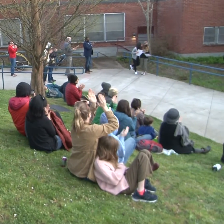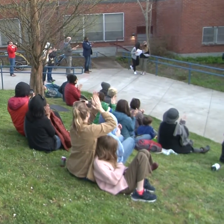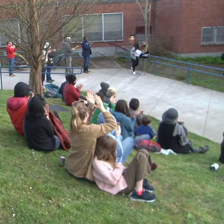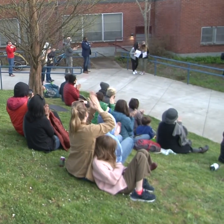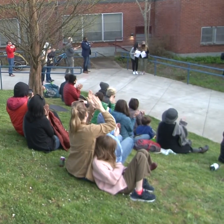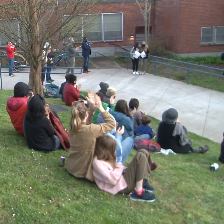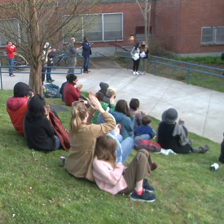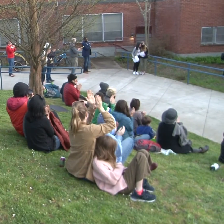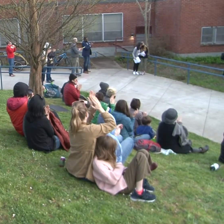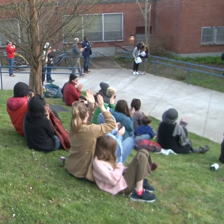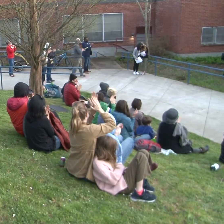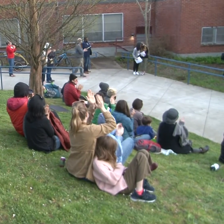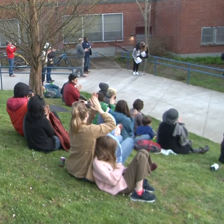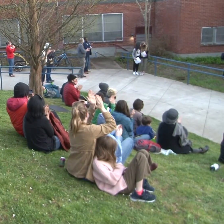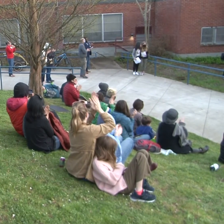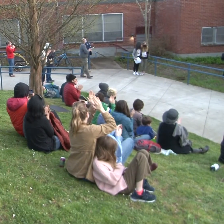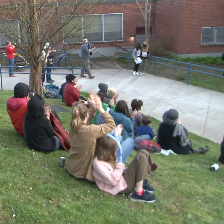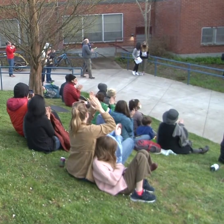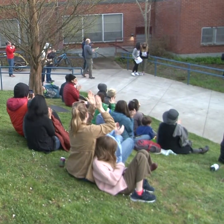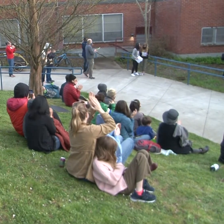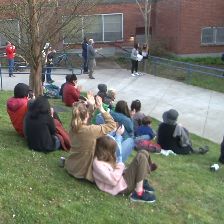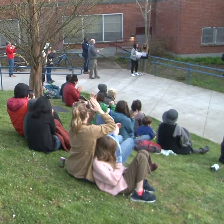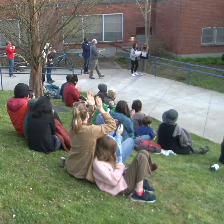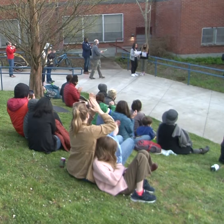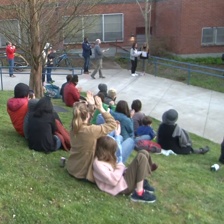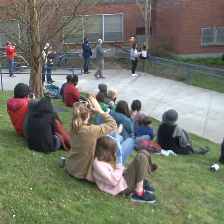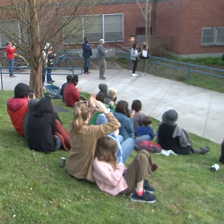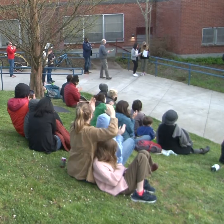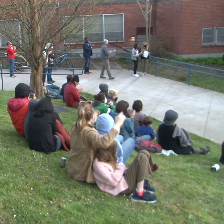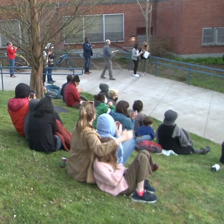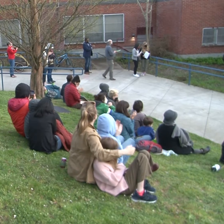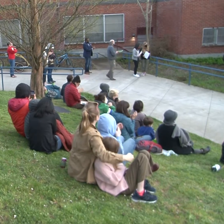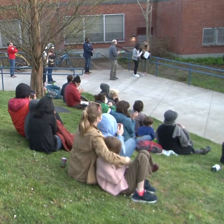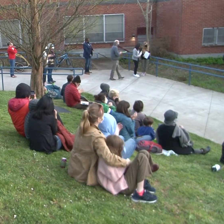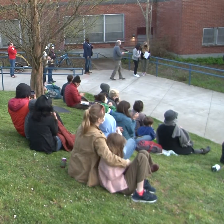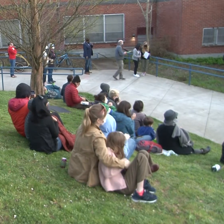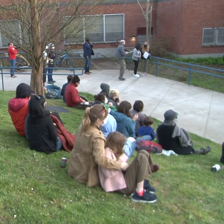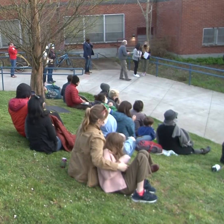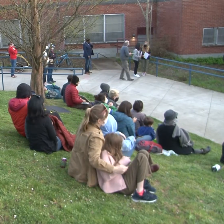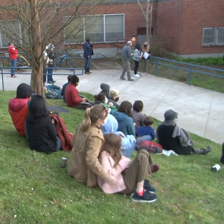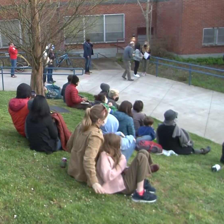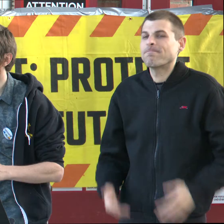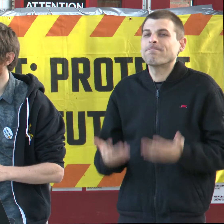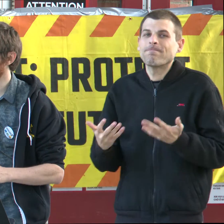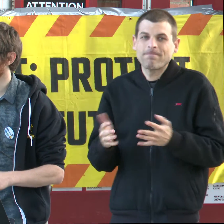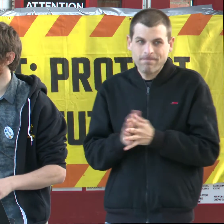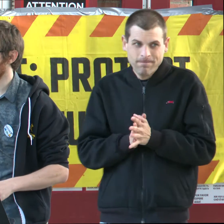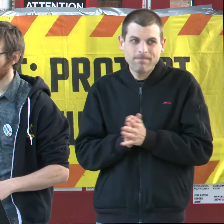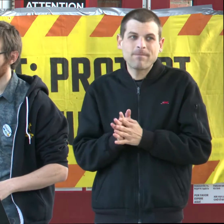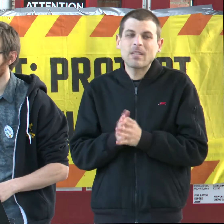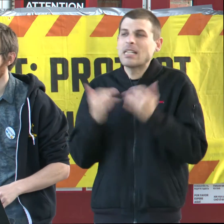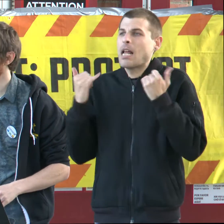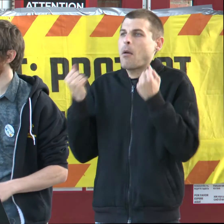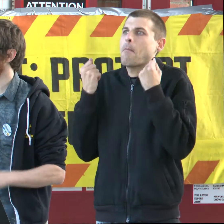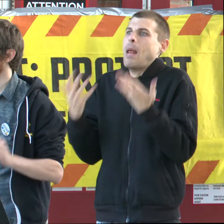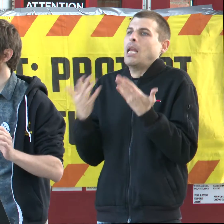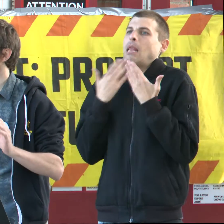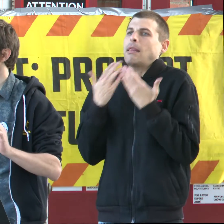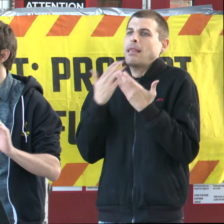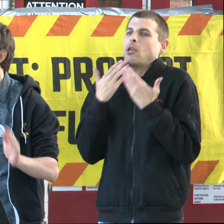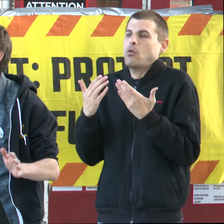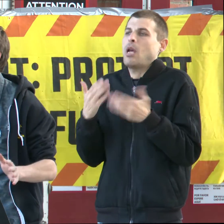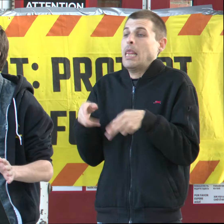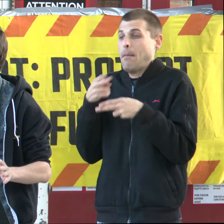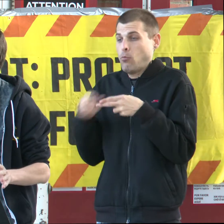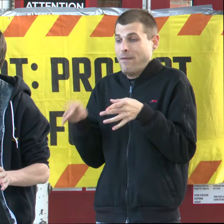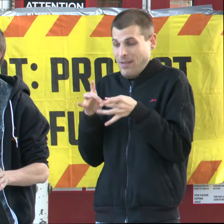Uh, So we've got a bunch of thank yous, and I have a short remark, and then